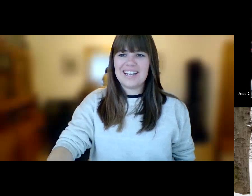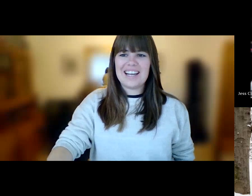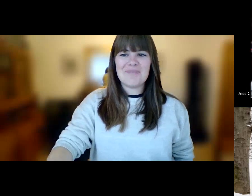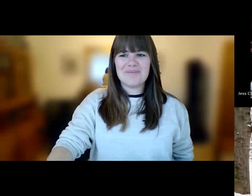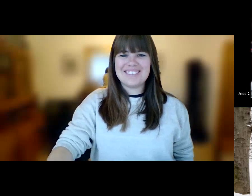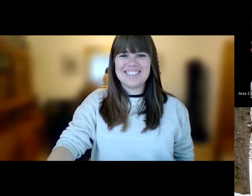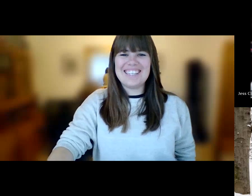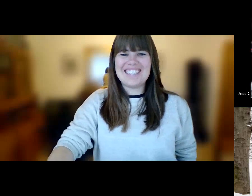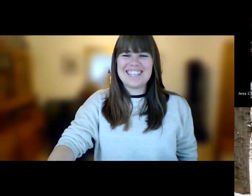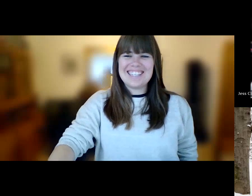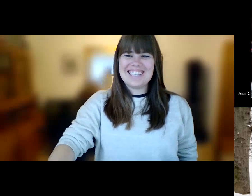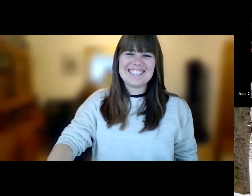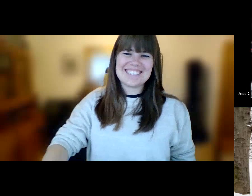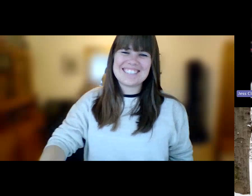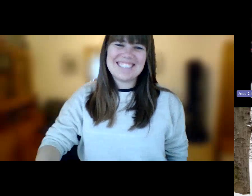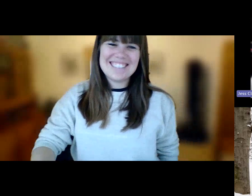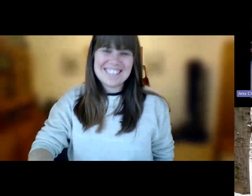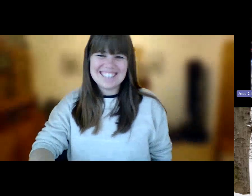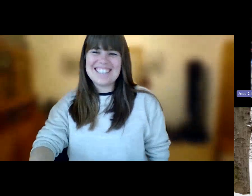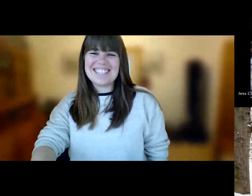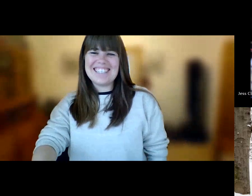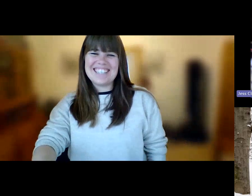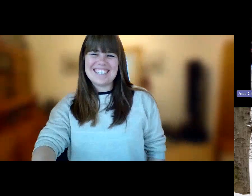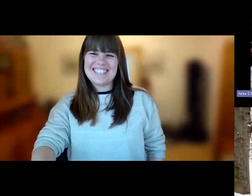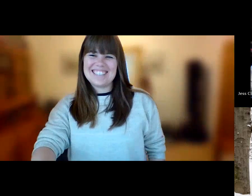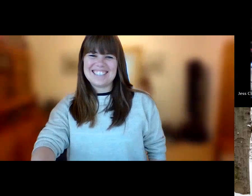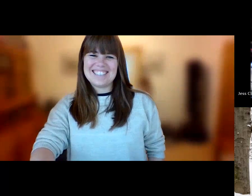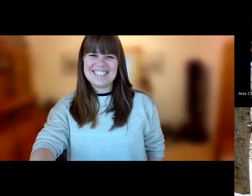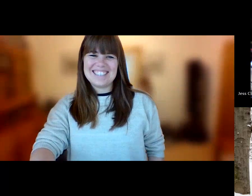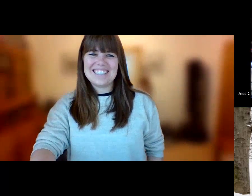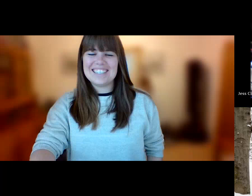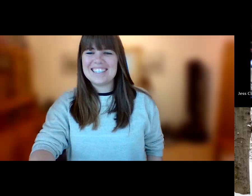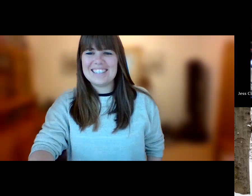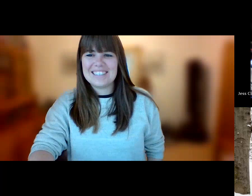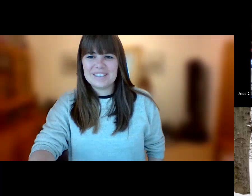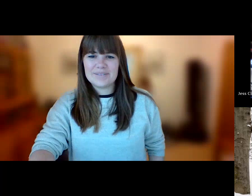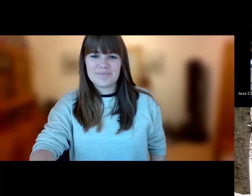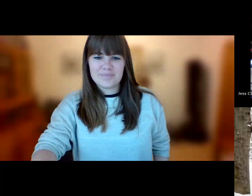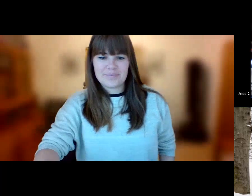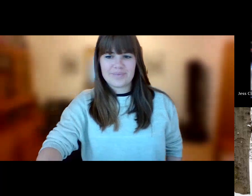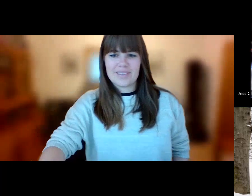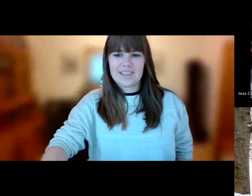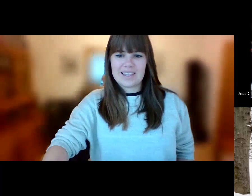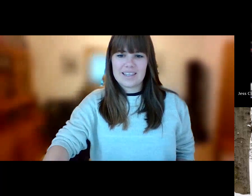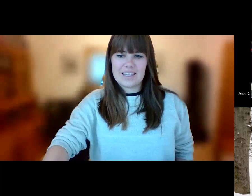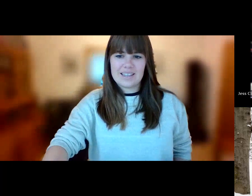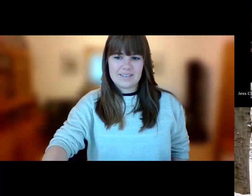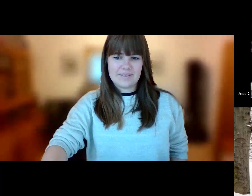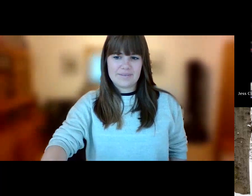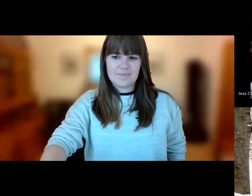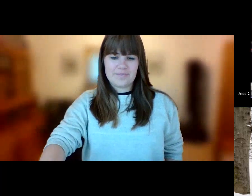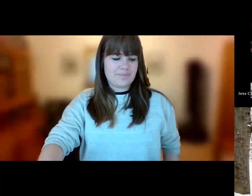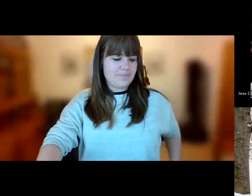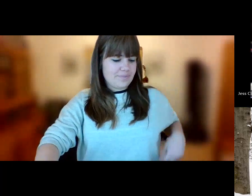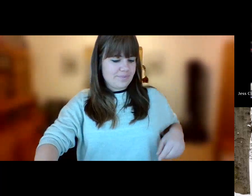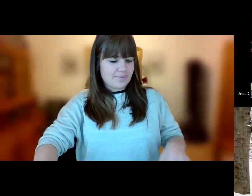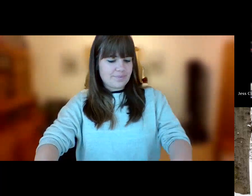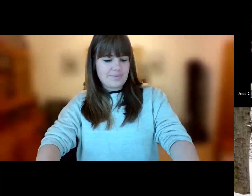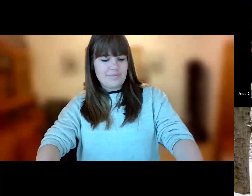Can we get a clap? Nice. Stuff, good stuff.